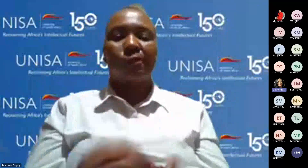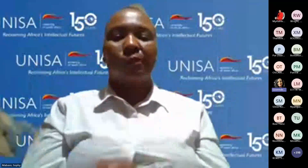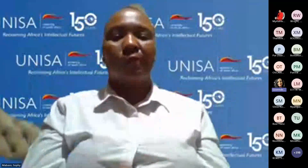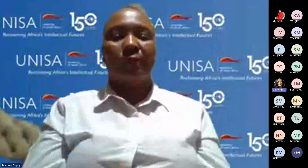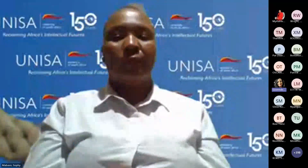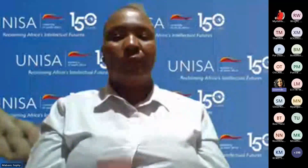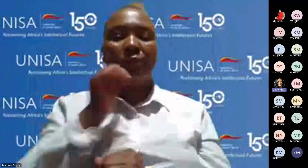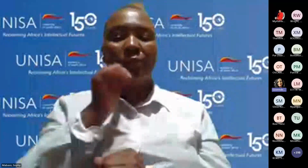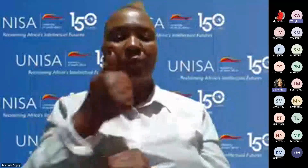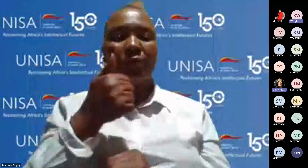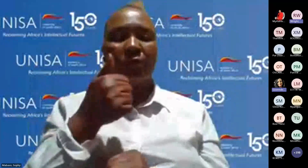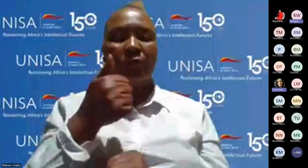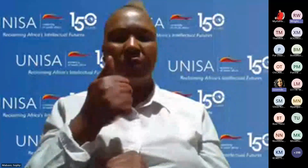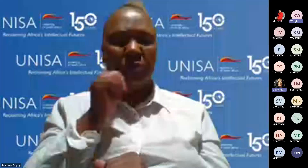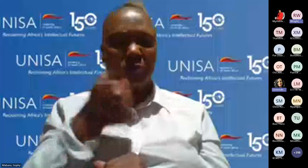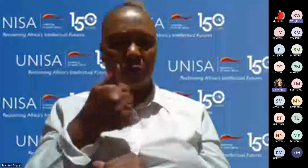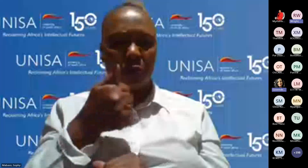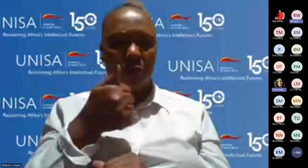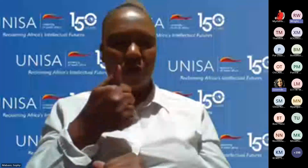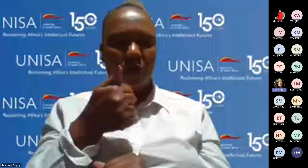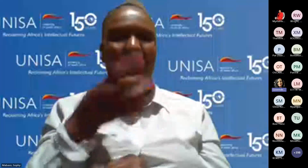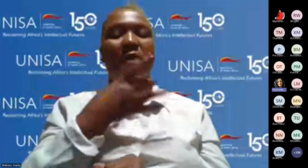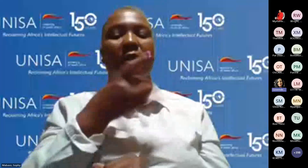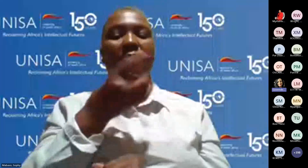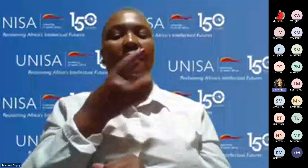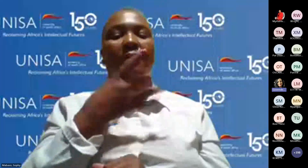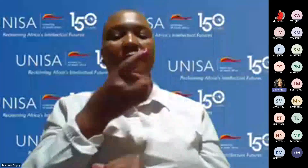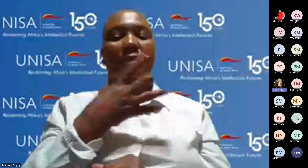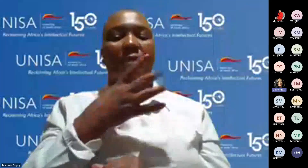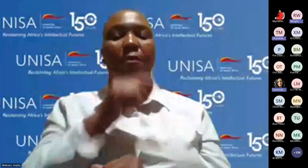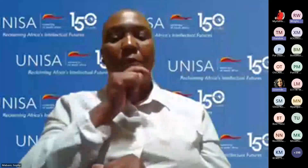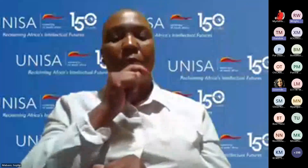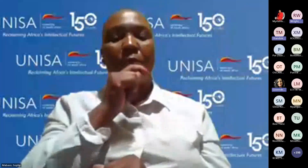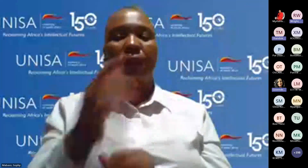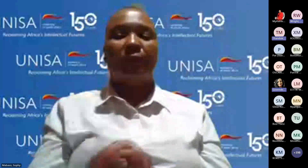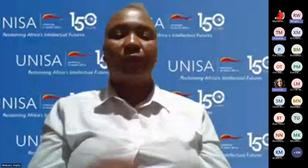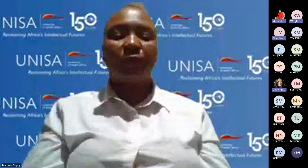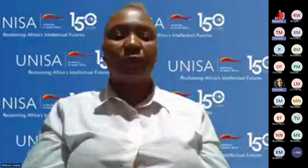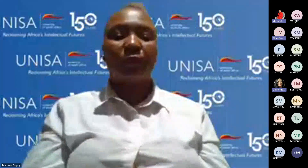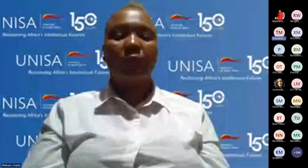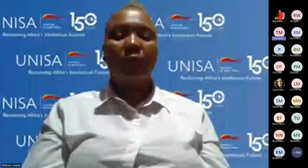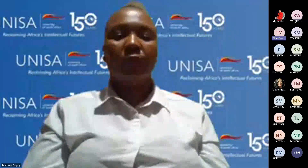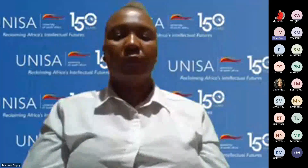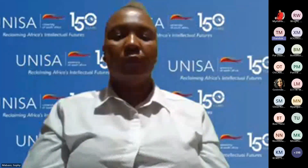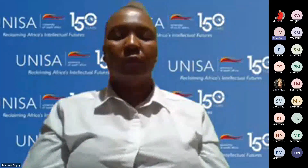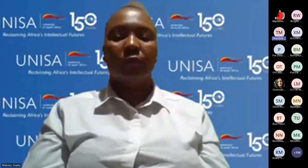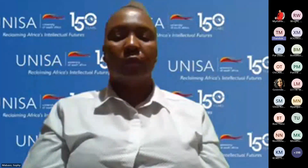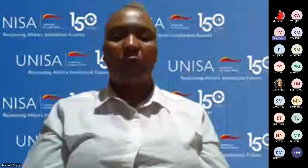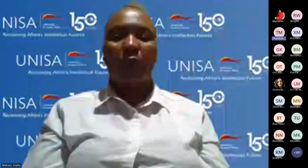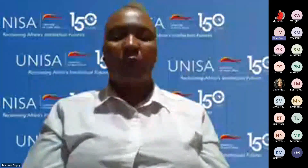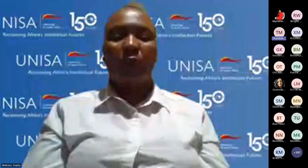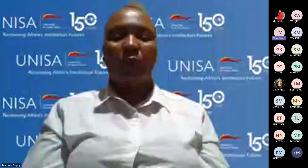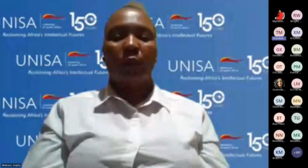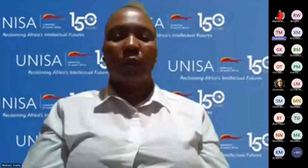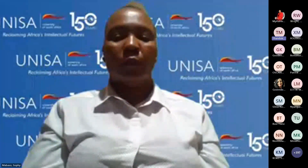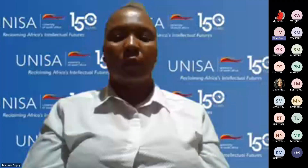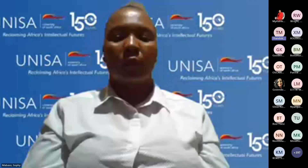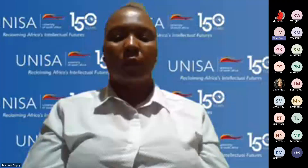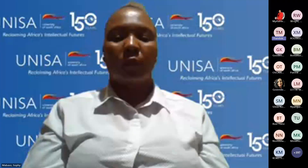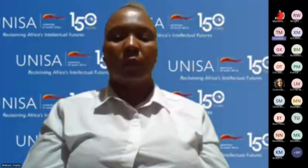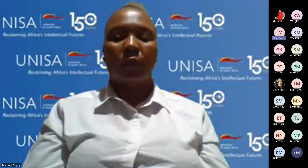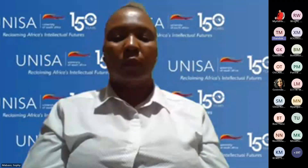tomorrow. Richard, is it tomorrow or on Saturday morning? On Saturday morning. I'm sorry for asking. It's just that we